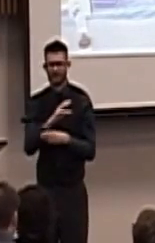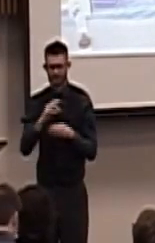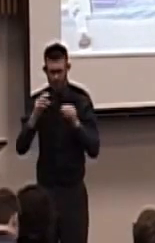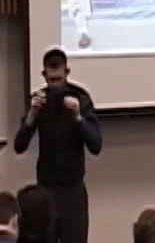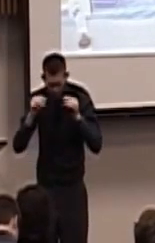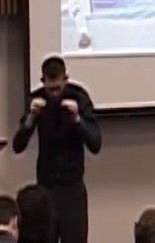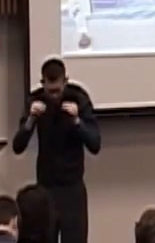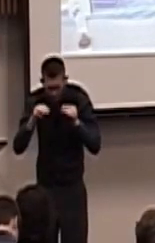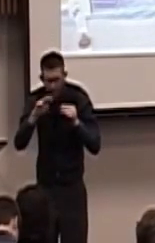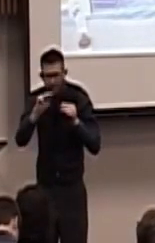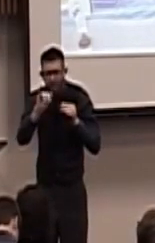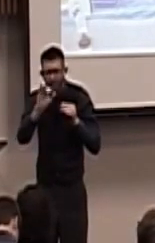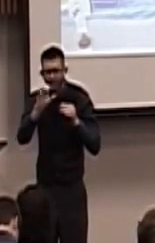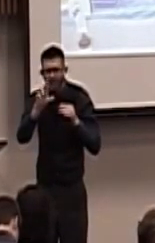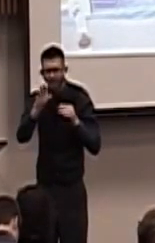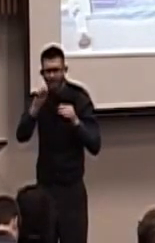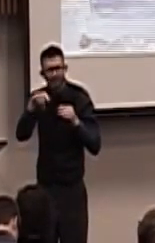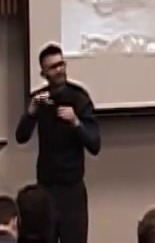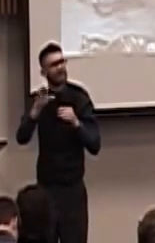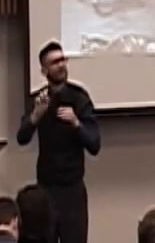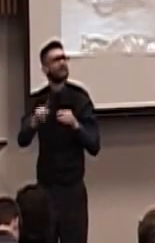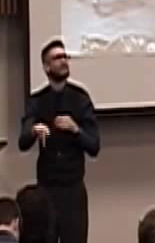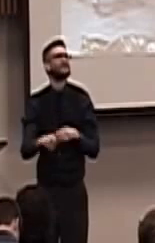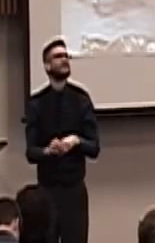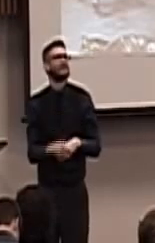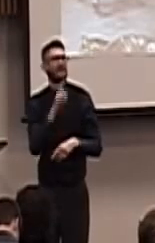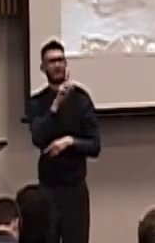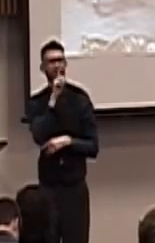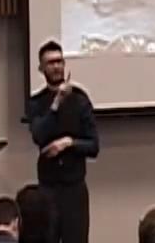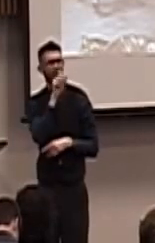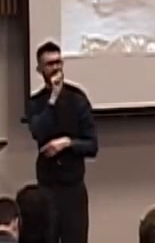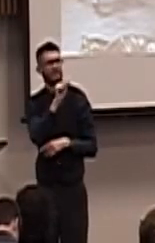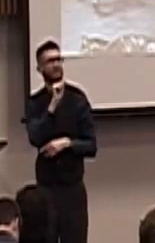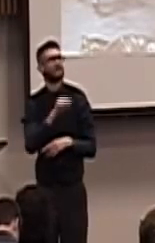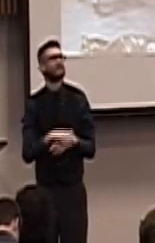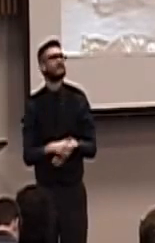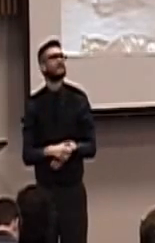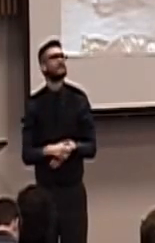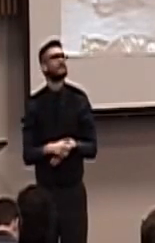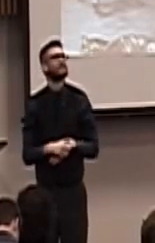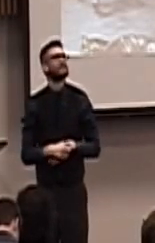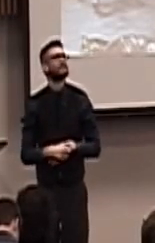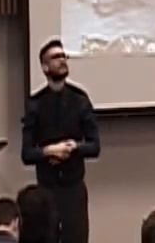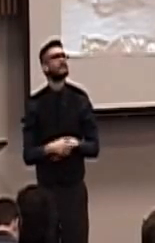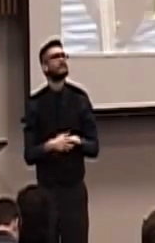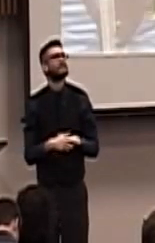what this person has. He just loves what he does. So, of